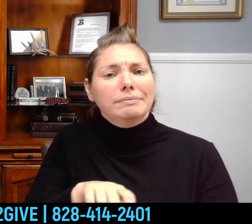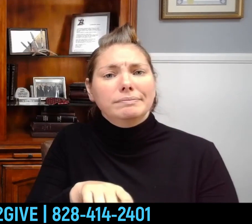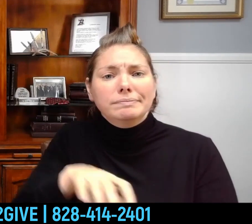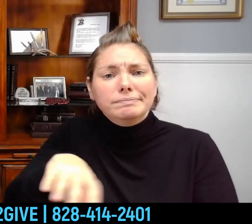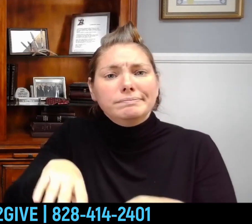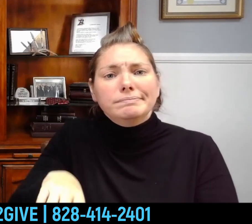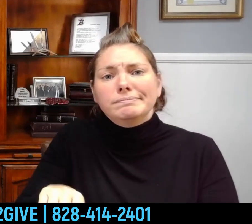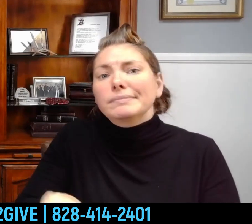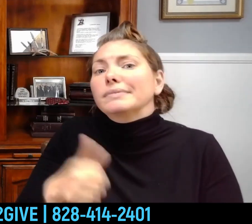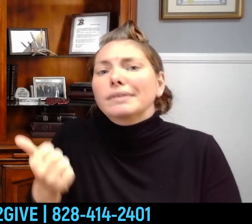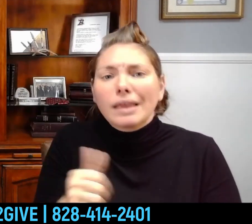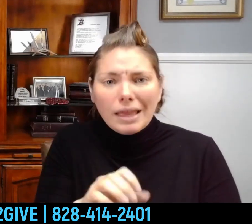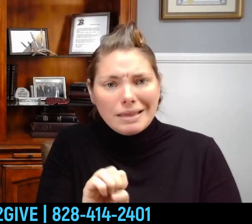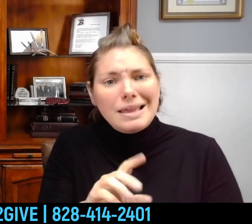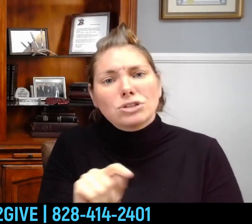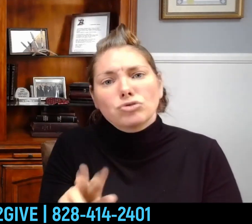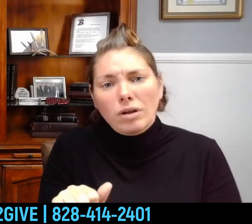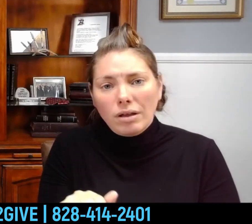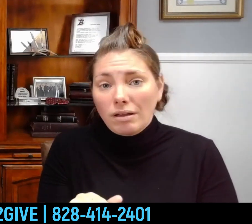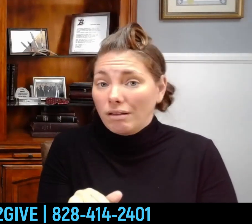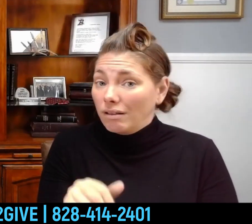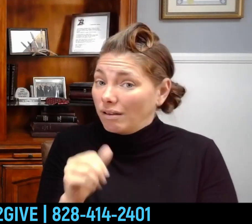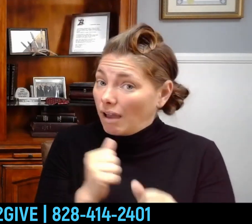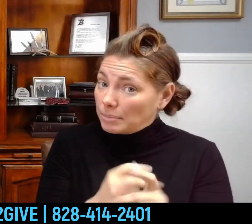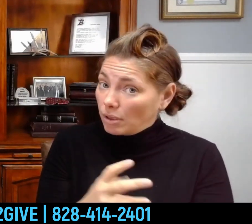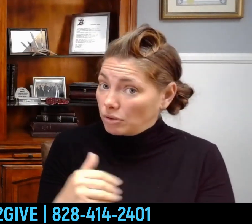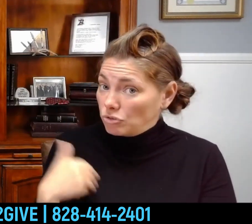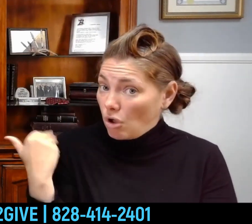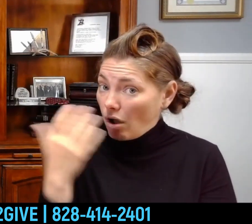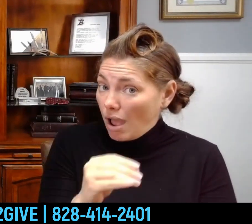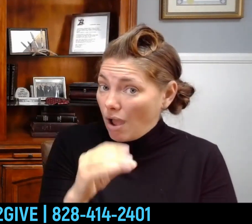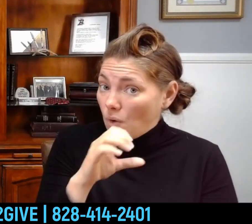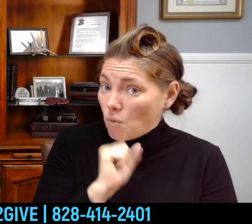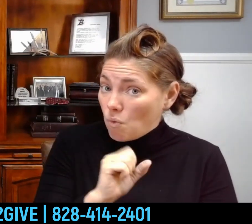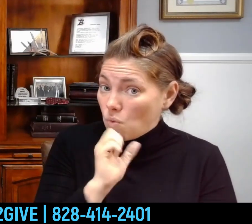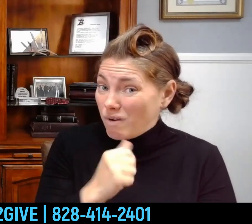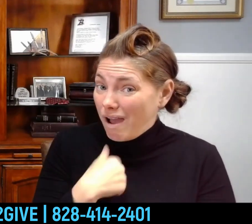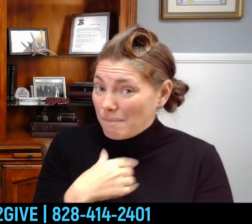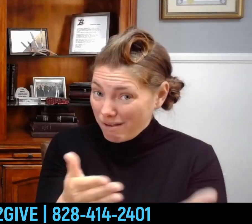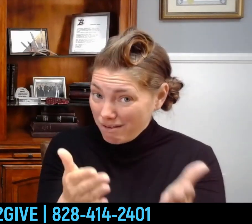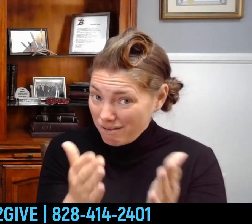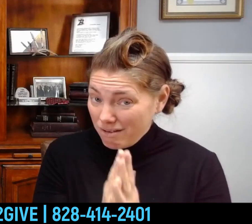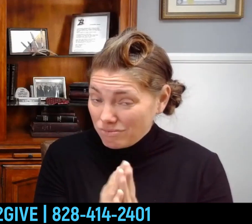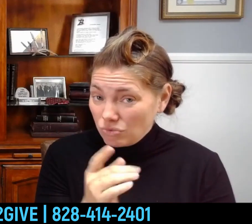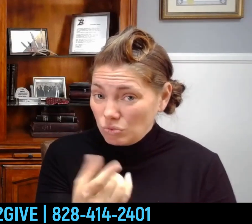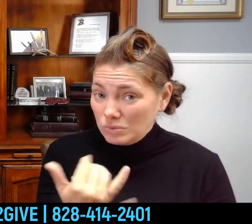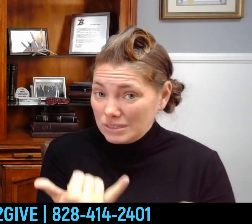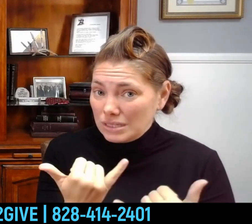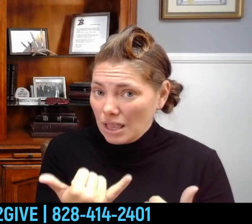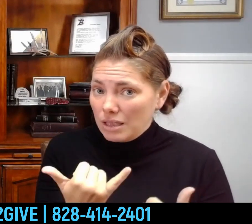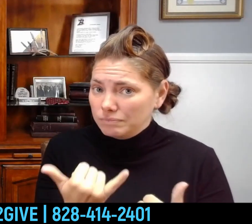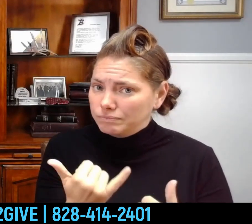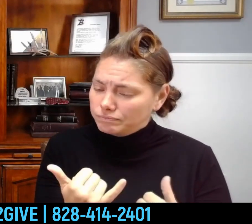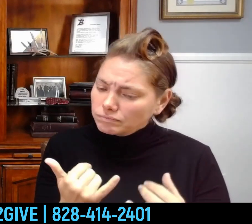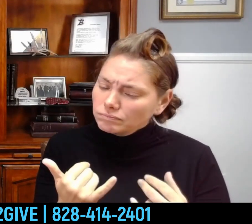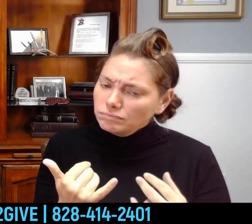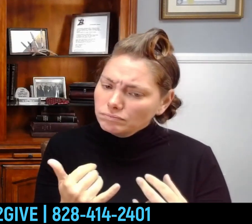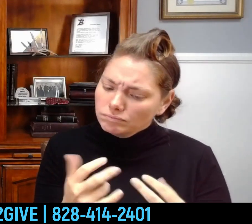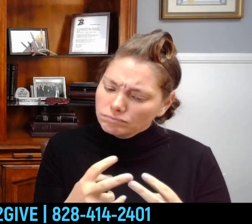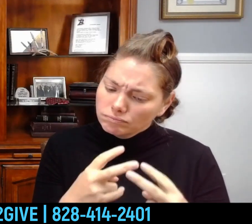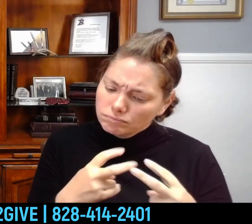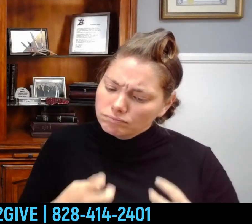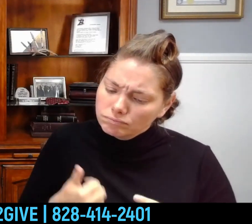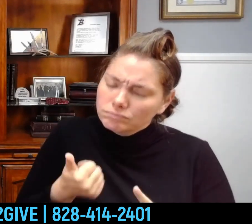And apostolic, young and old, I'm just imploring you today, take a second look at